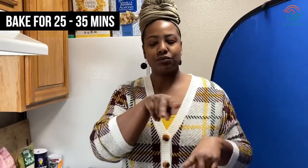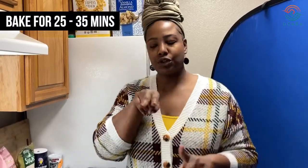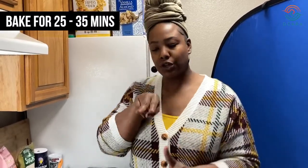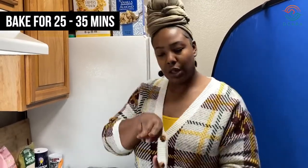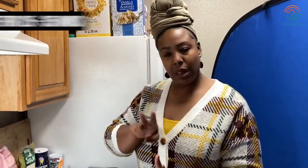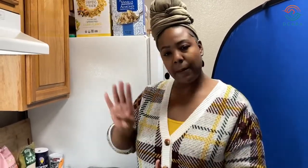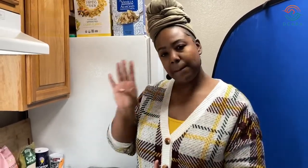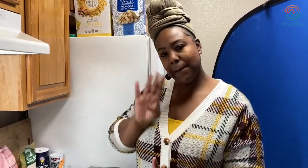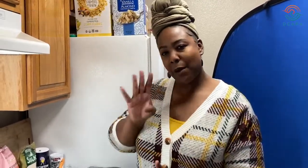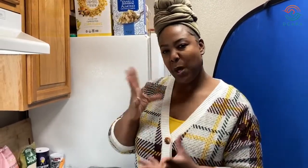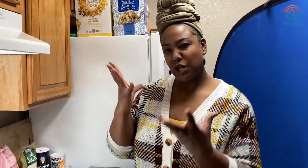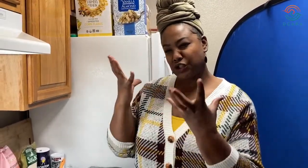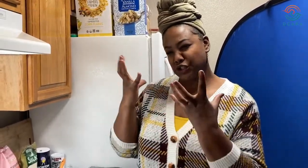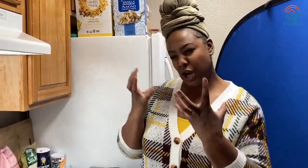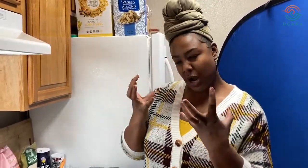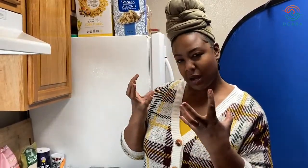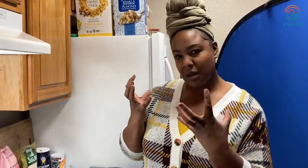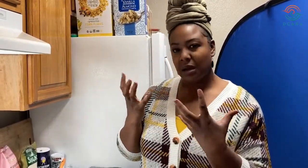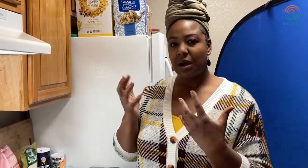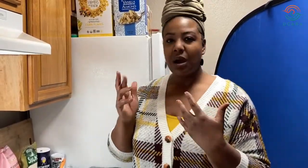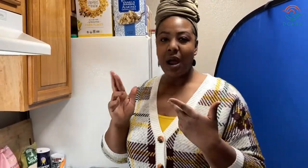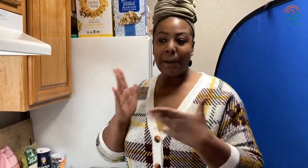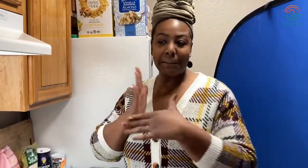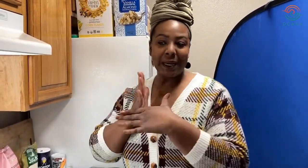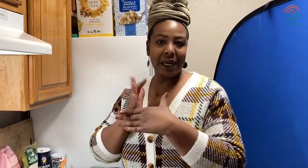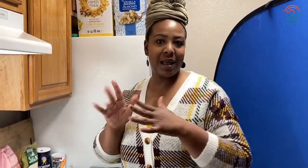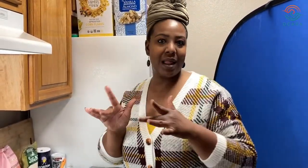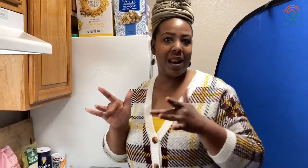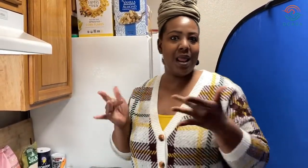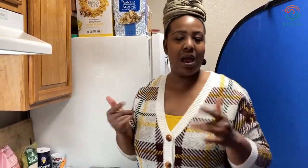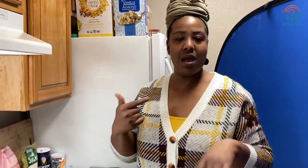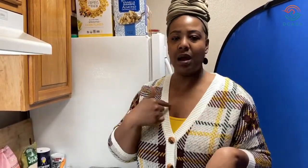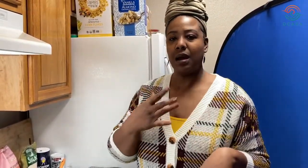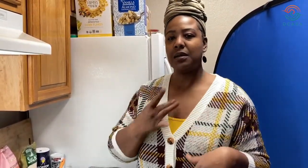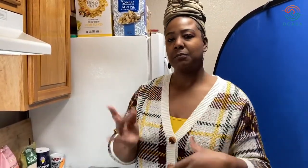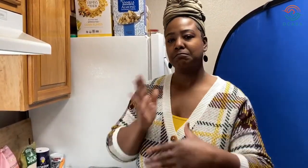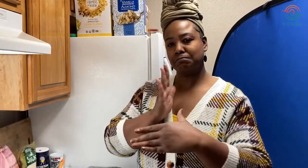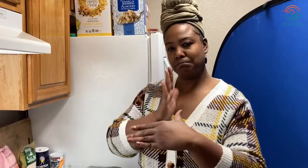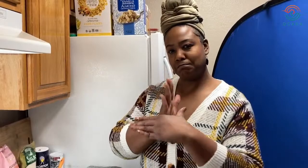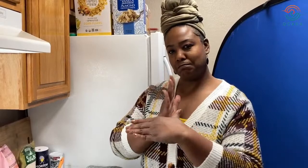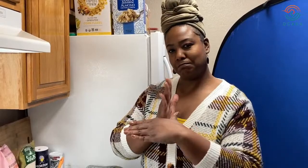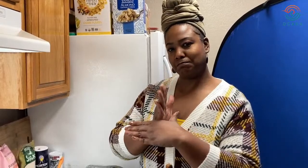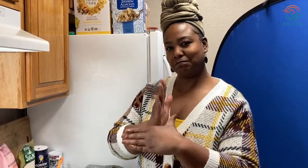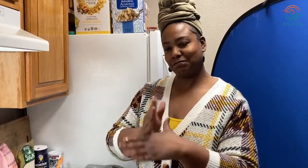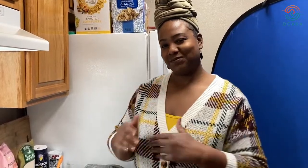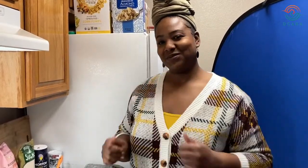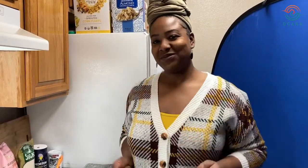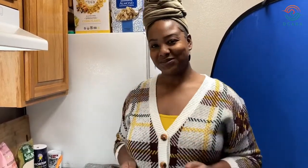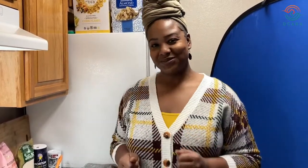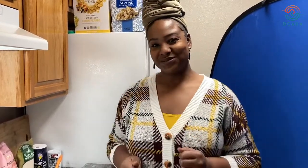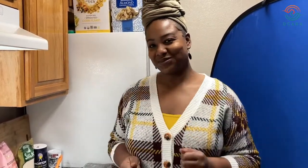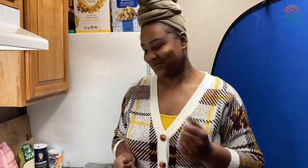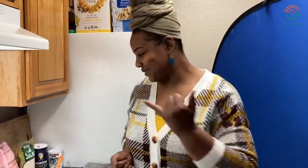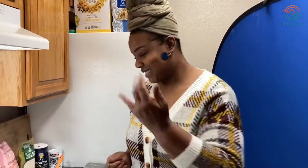Keep an eye on it. The longer you keep it in, there'll be a darker color. The shorter amount of time will be a lighter color. I tend to pull it out right in